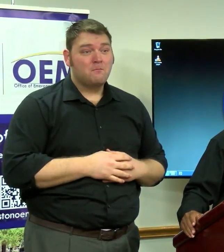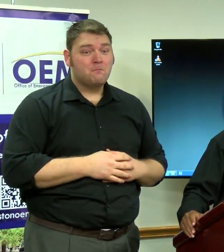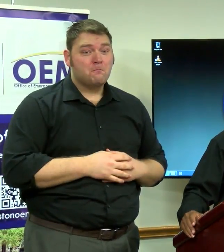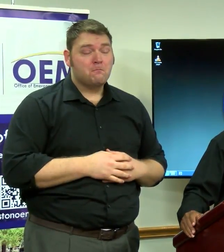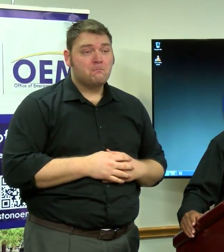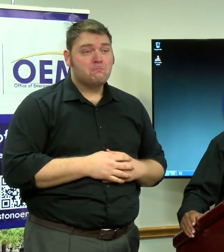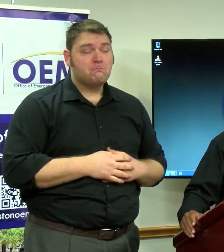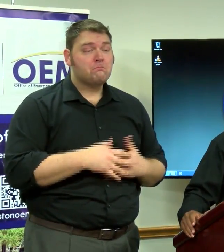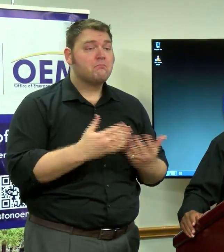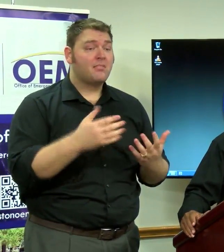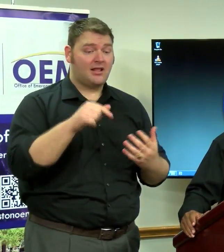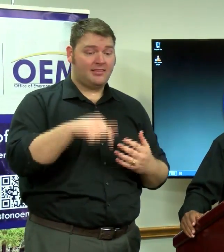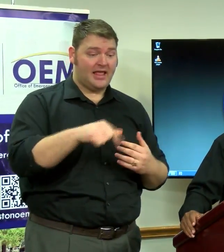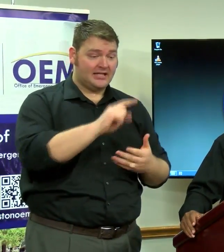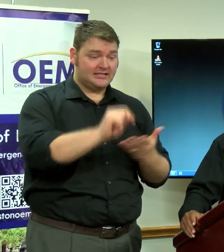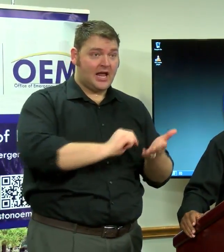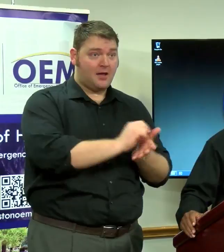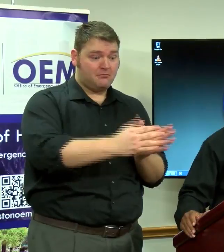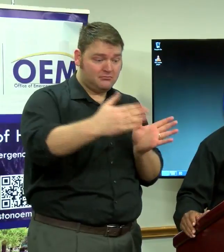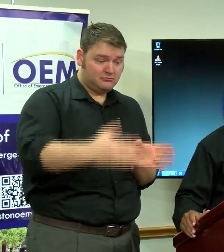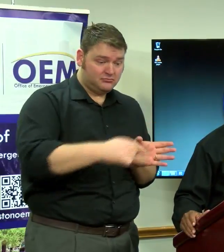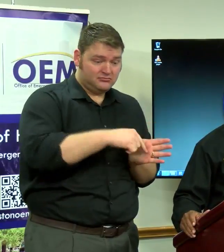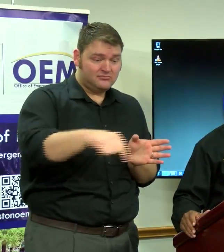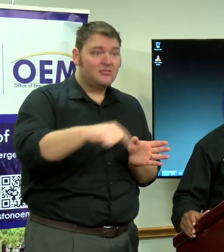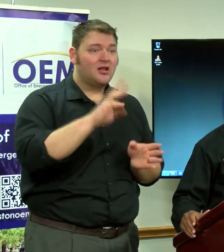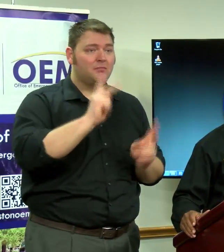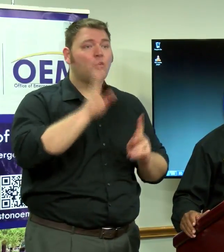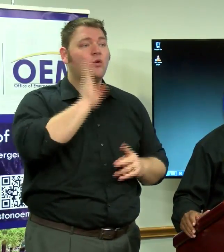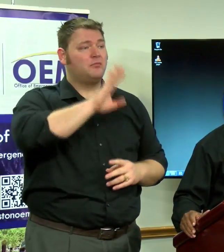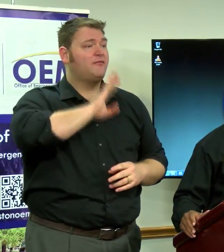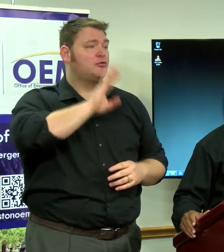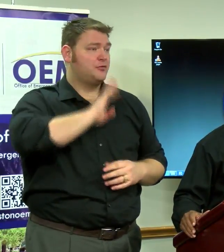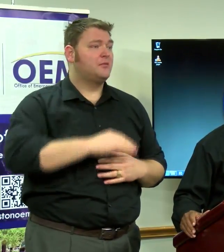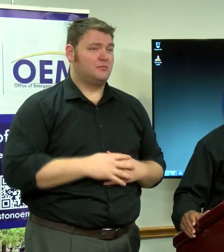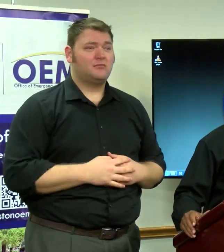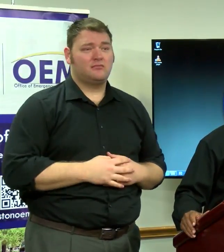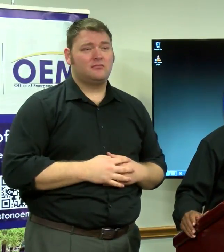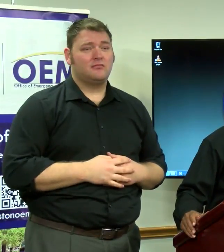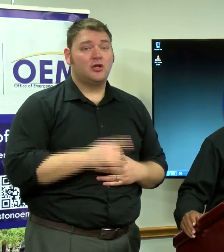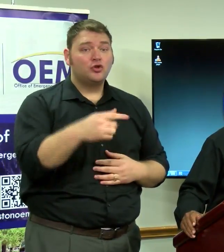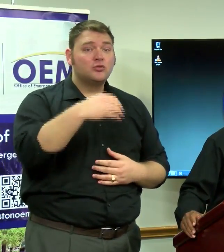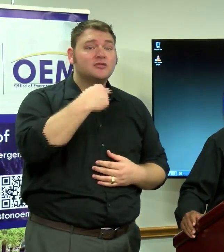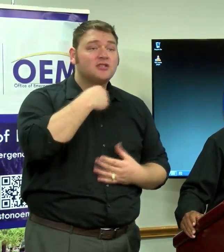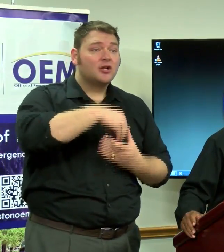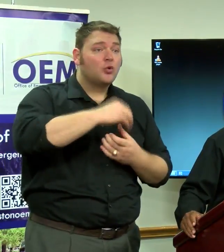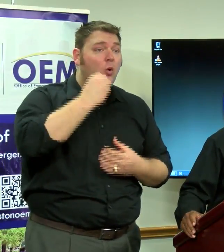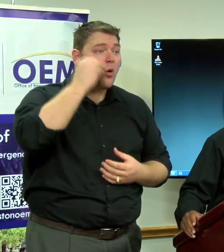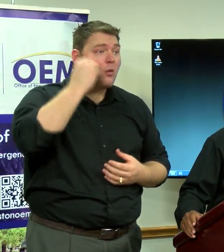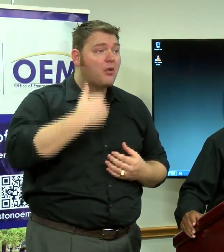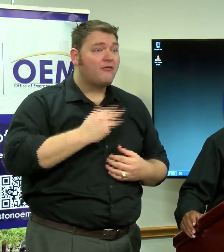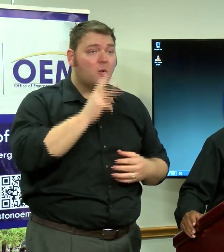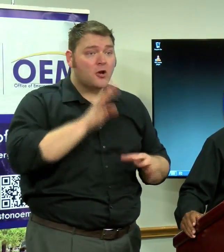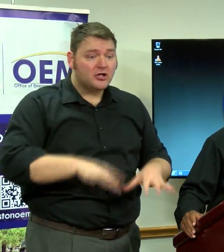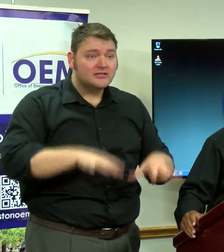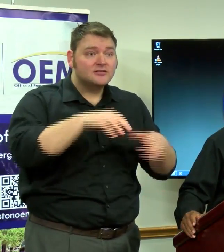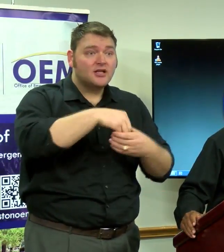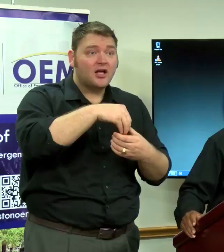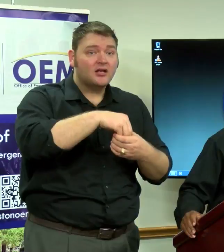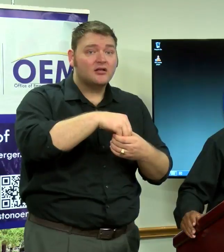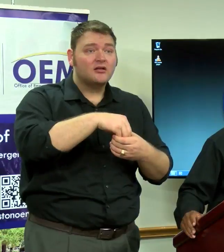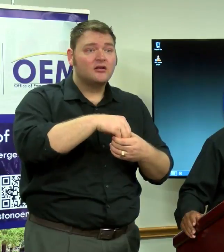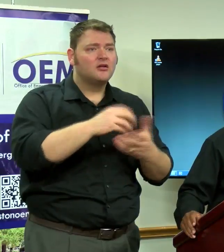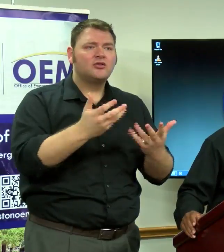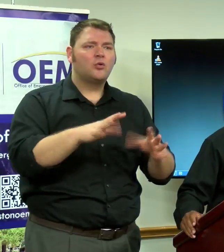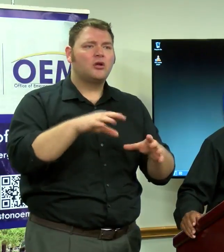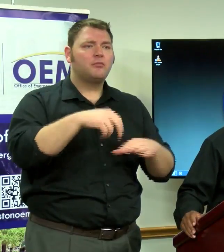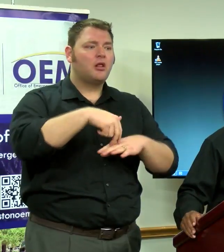If you find yourself in a stressful situation in your home, and you're in your home and there's water in your home, okay, you don't want